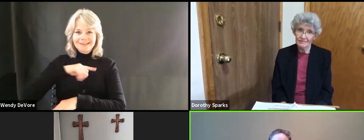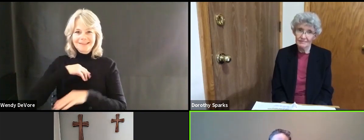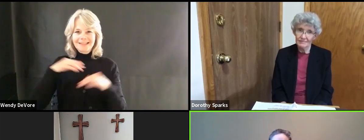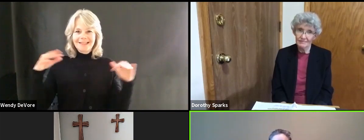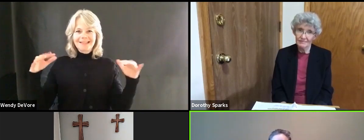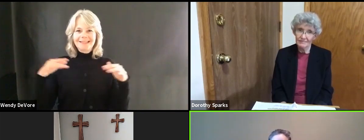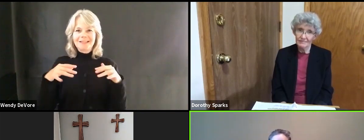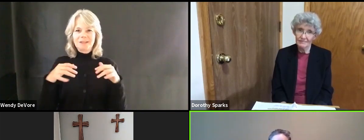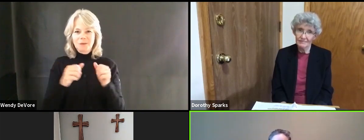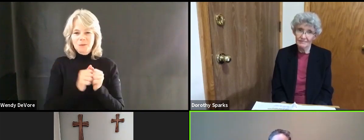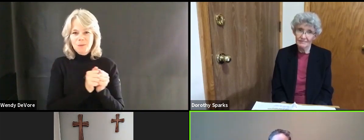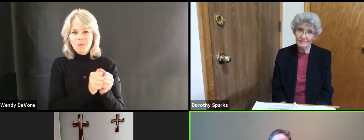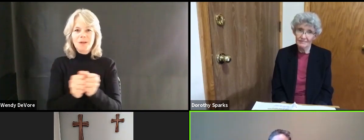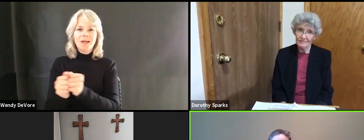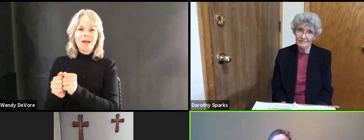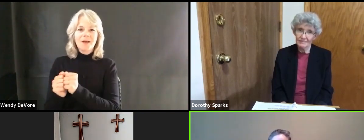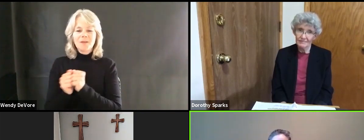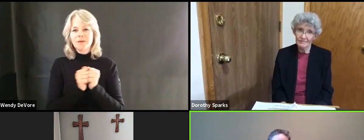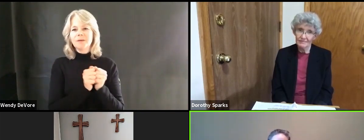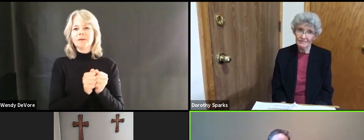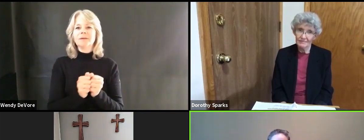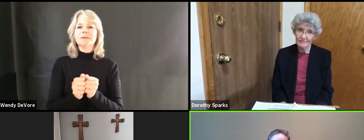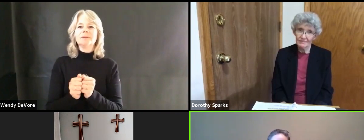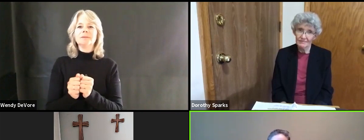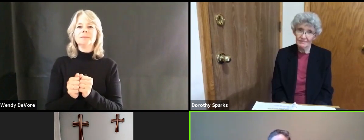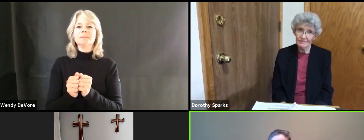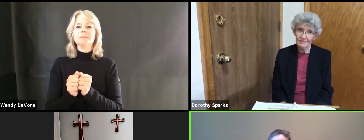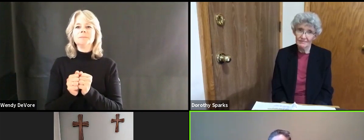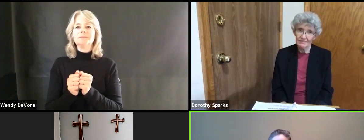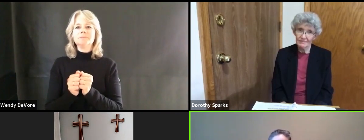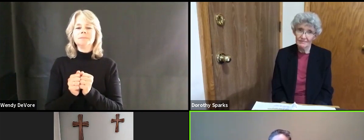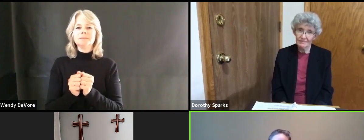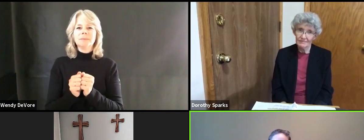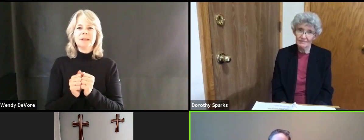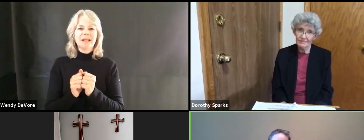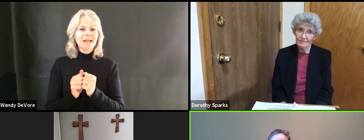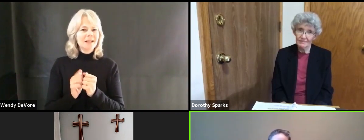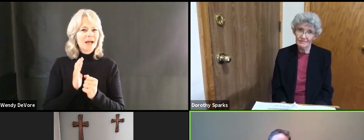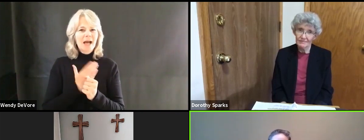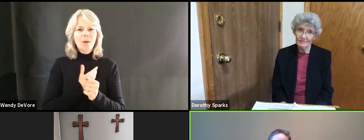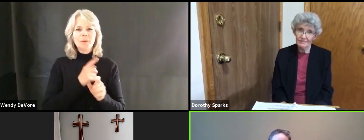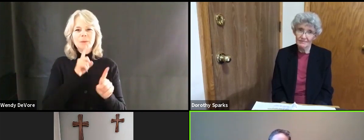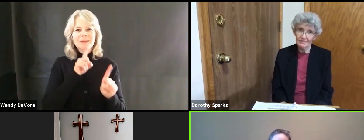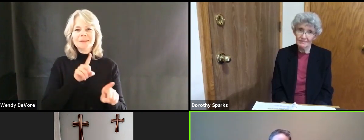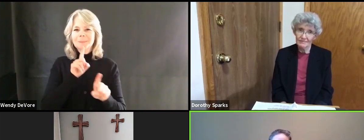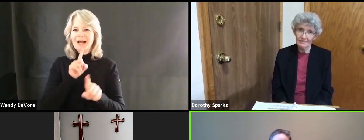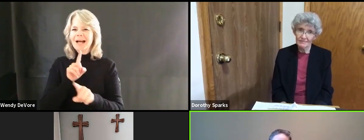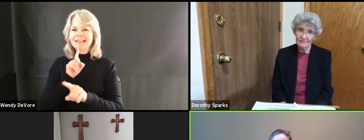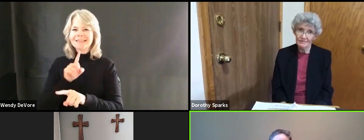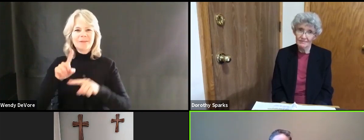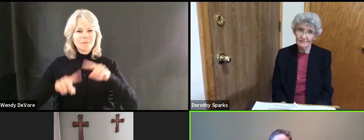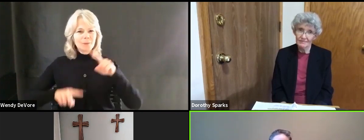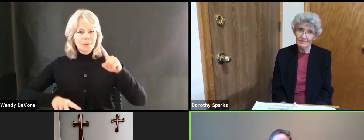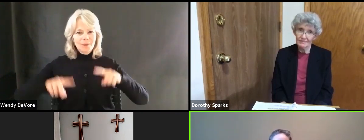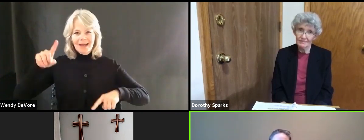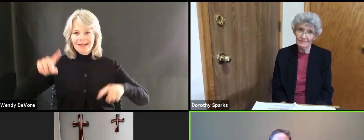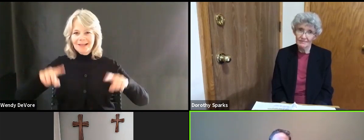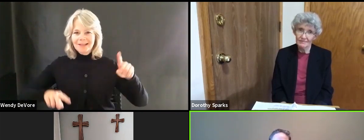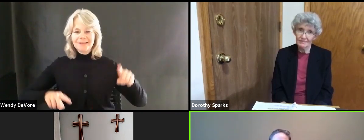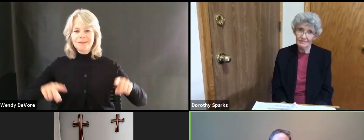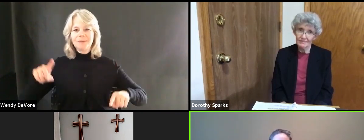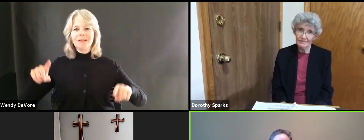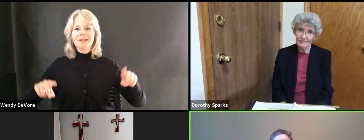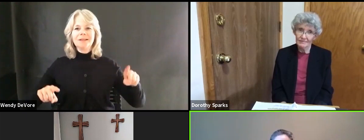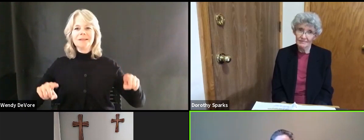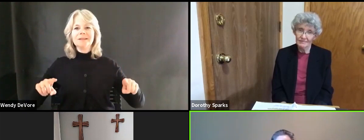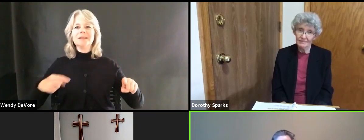and we respond to how God gathers us in many different ways. And as we begin worship, we respond